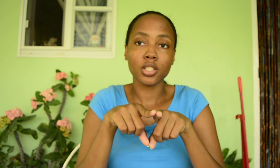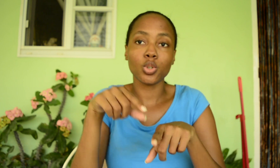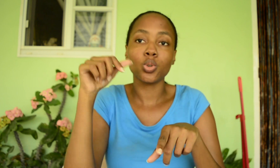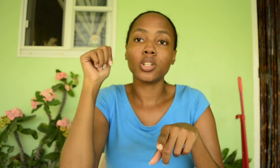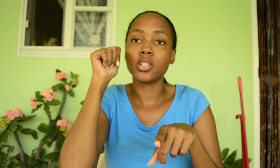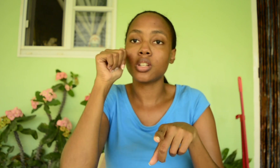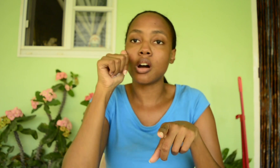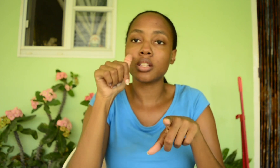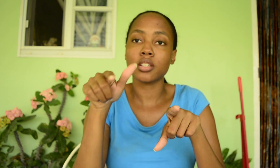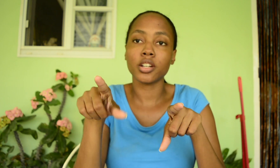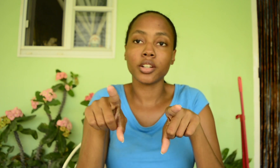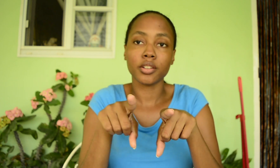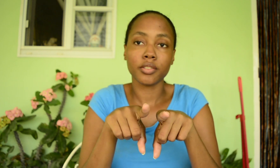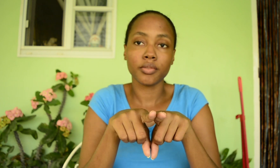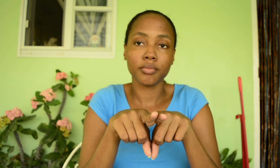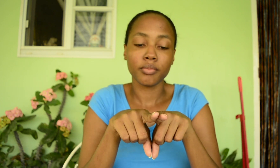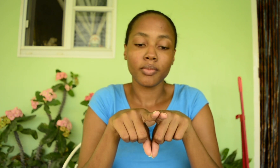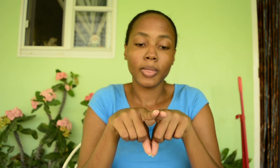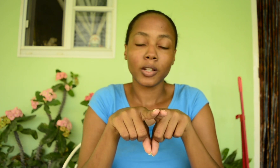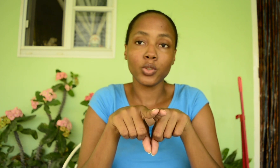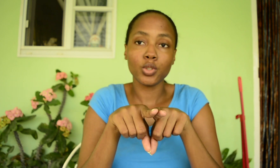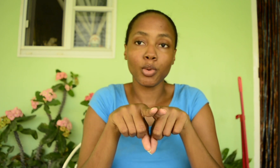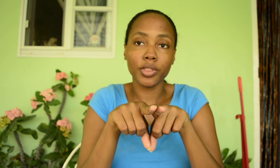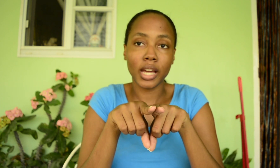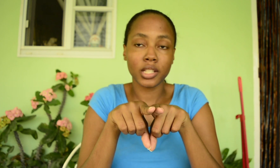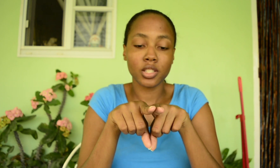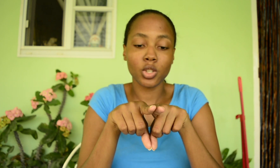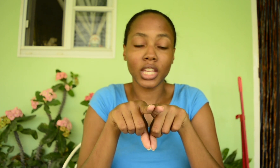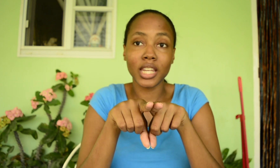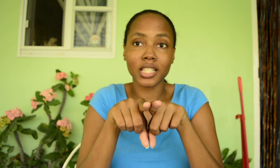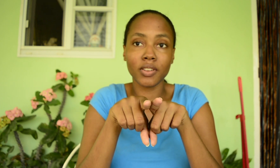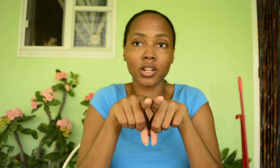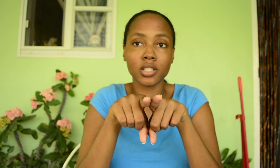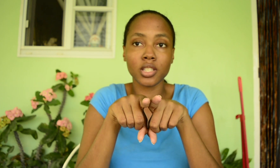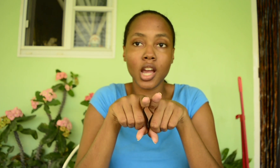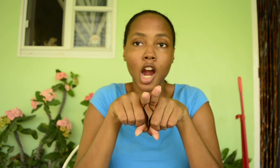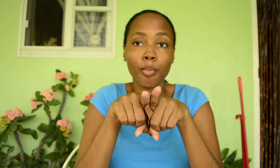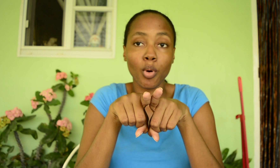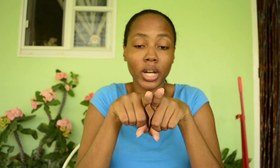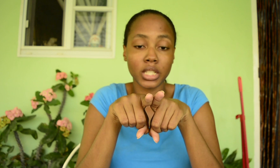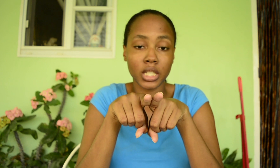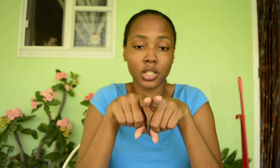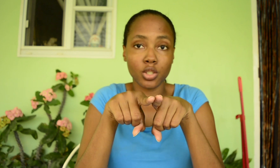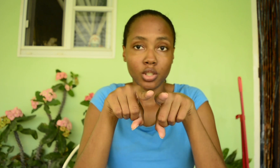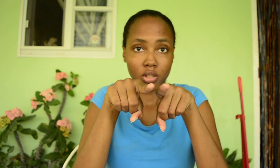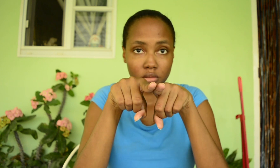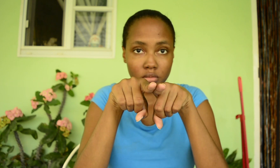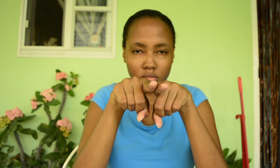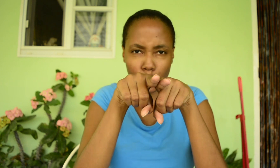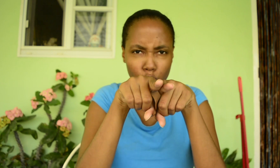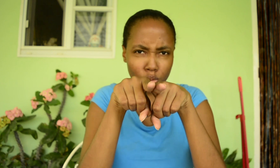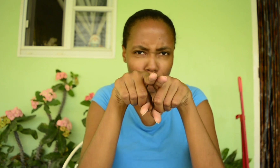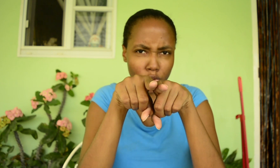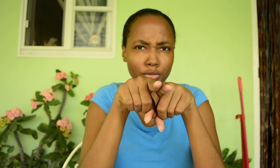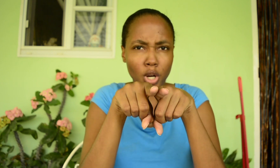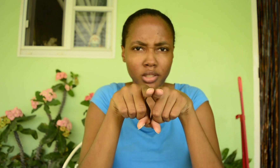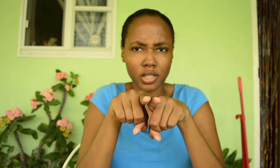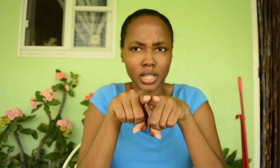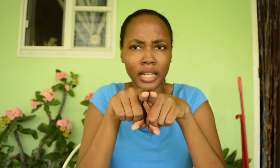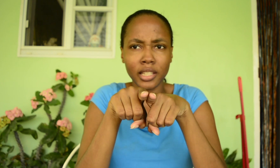So daughter, use both hands, so the index fingers are pointing to the front and